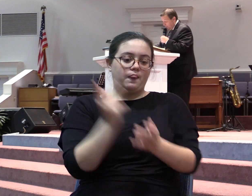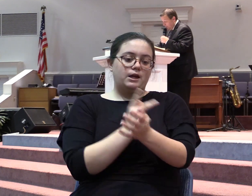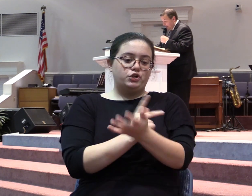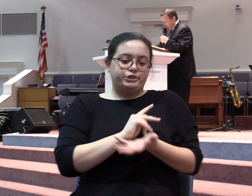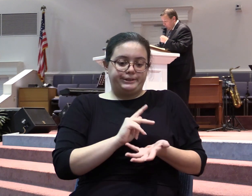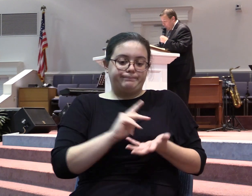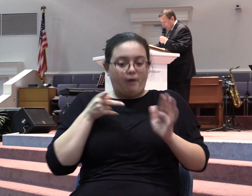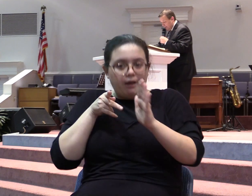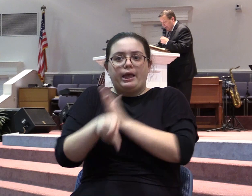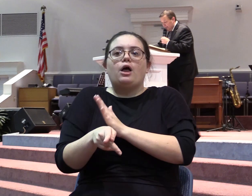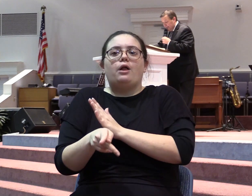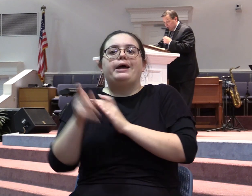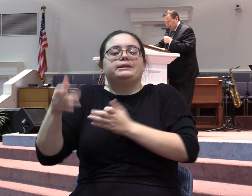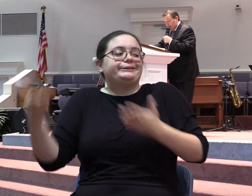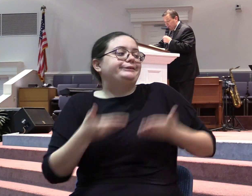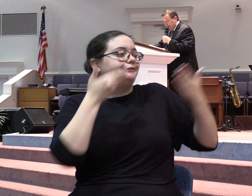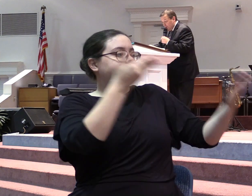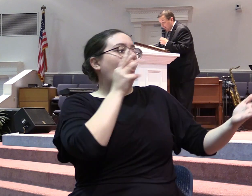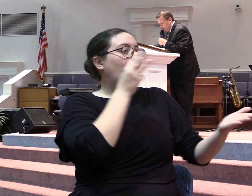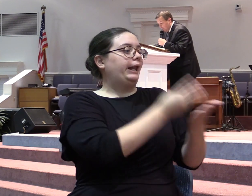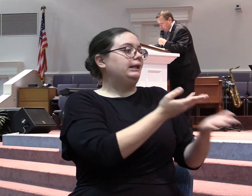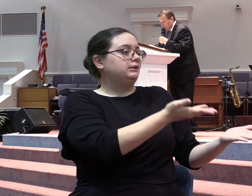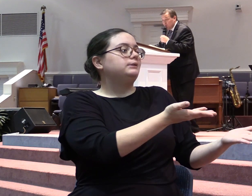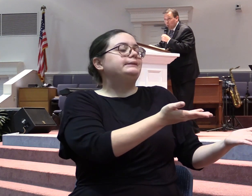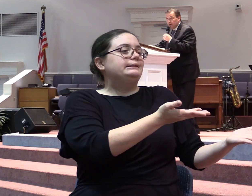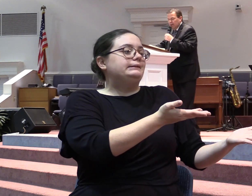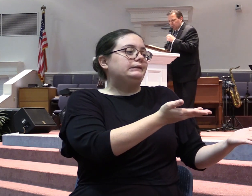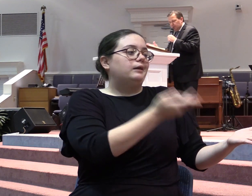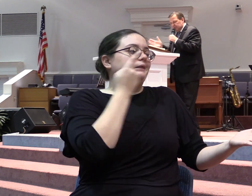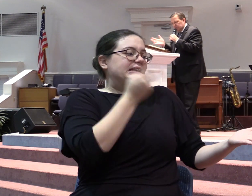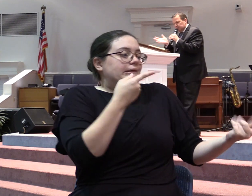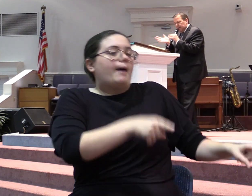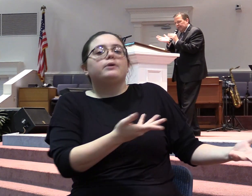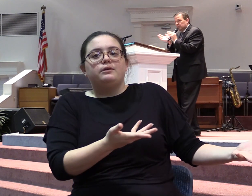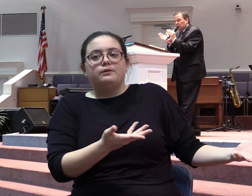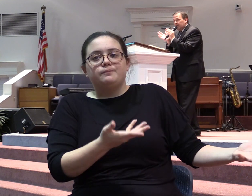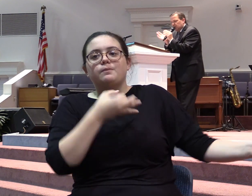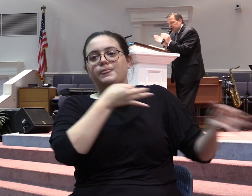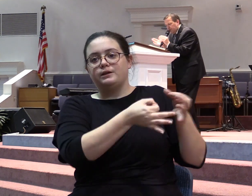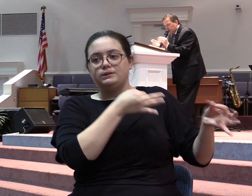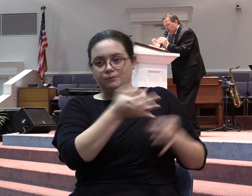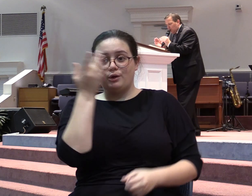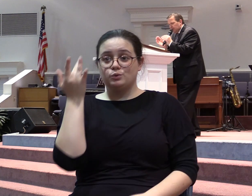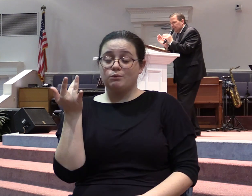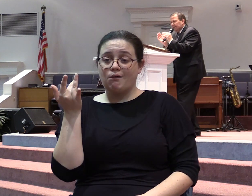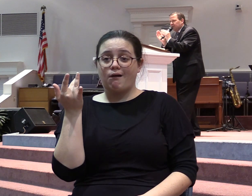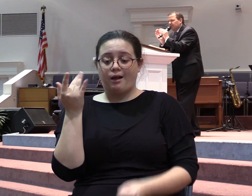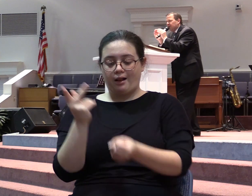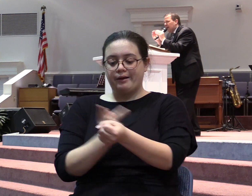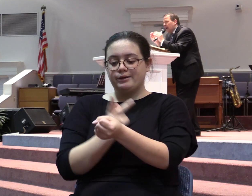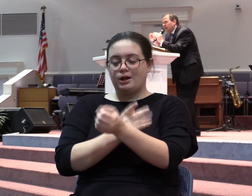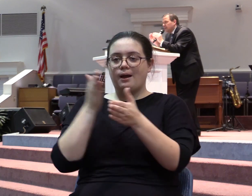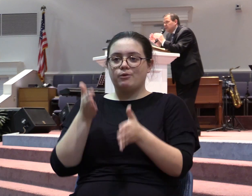let him bring it for a witness, then he shall not make good that which was torn. So this explains why the shepherd would lead